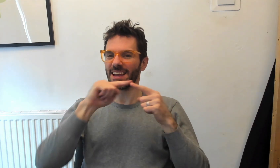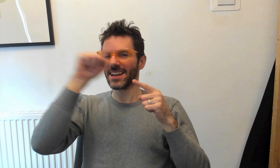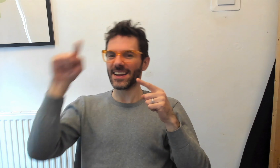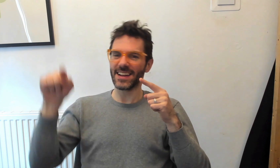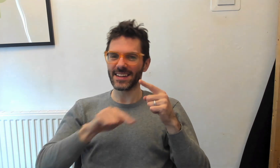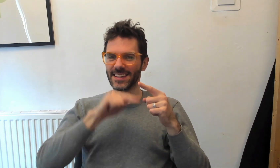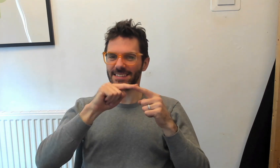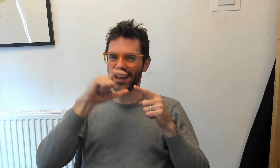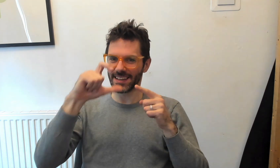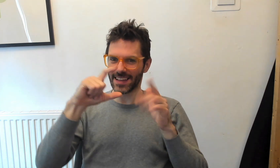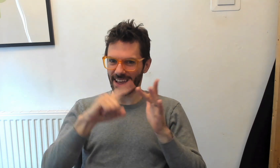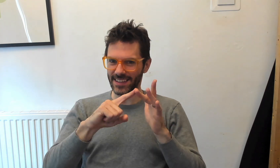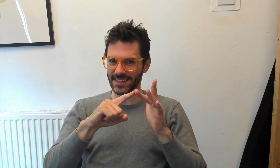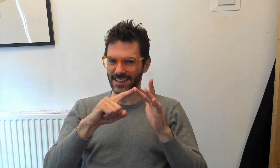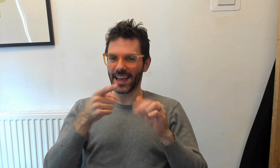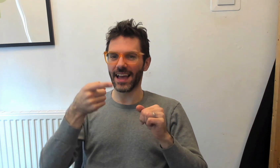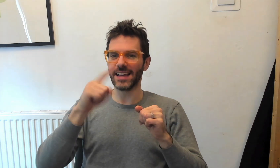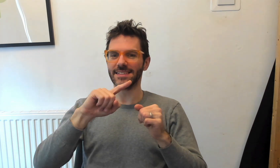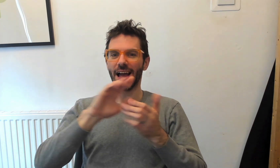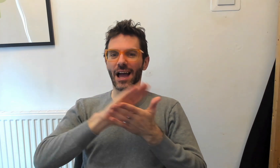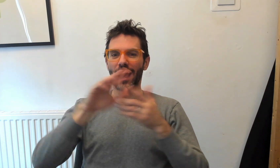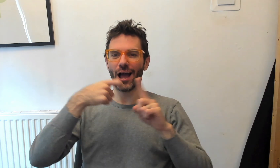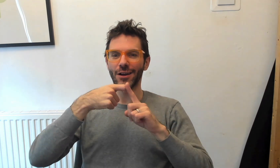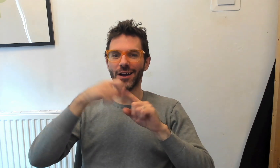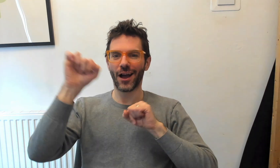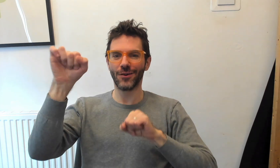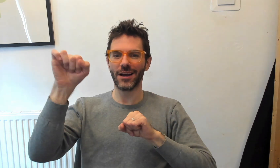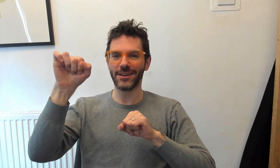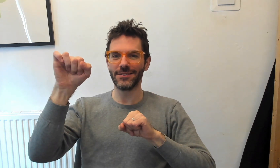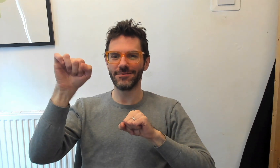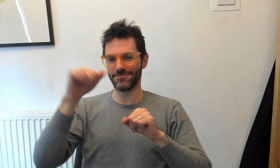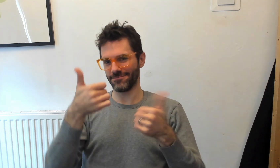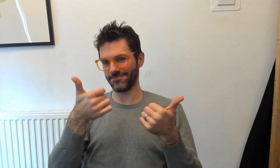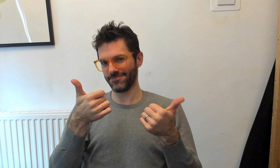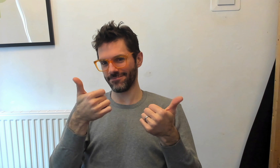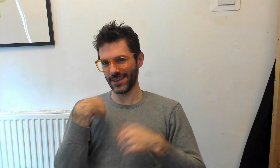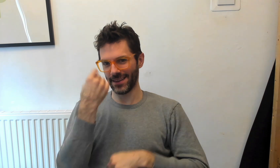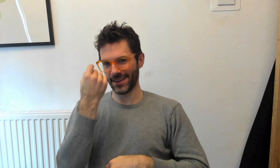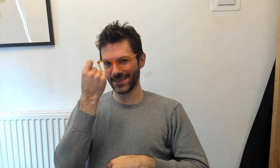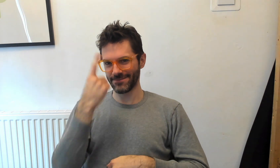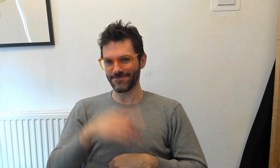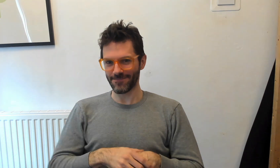Circle CI and Heroku are very popular, which I appreciate.